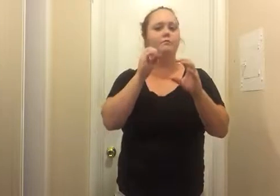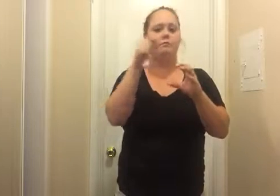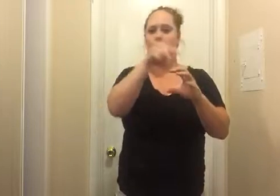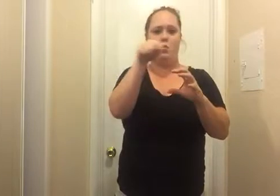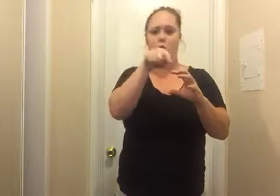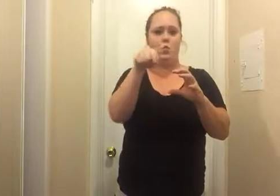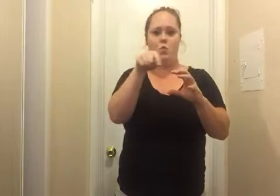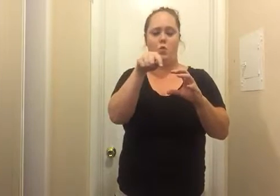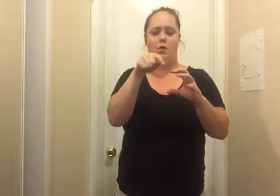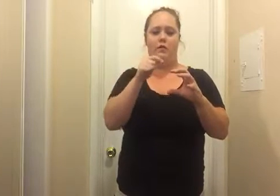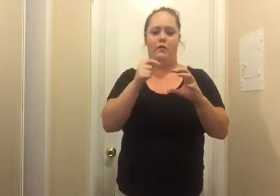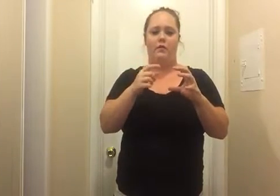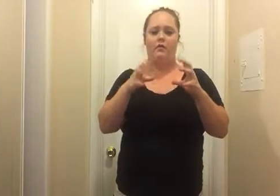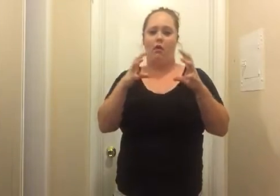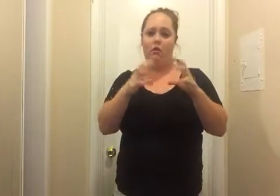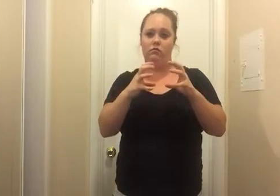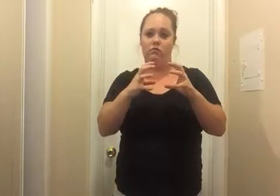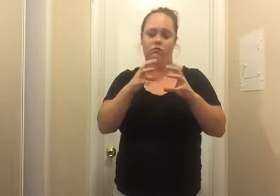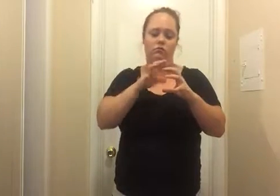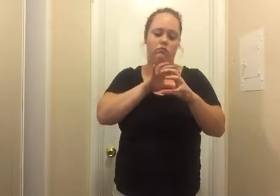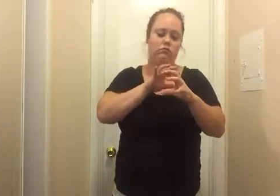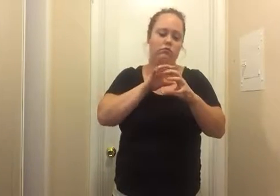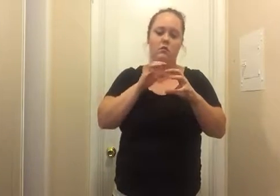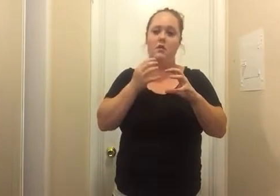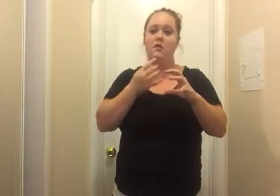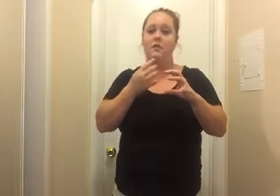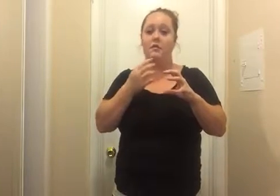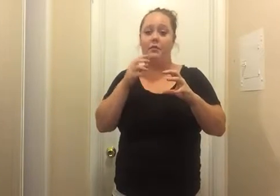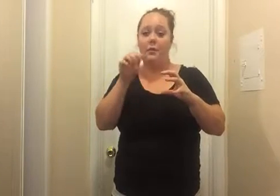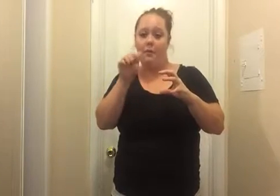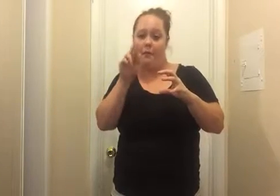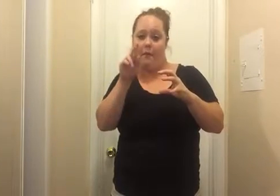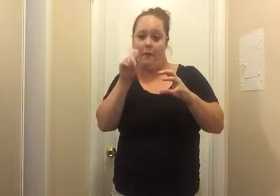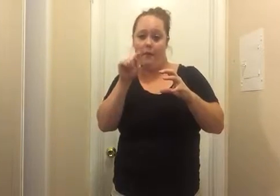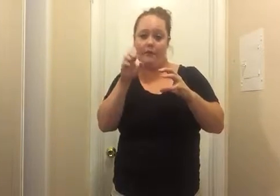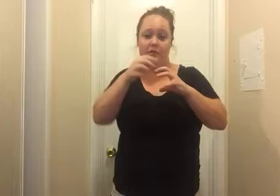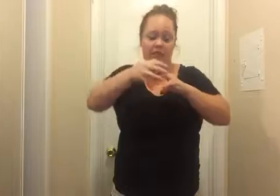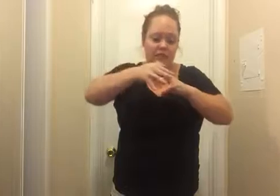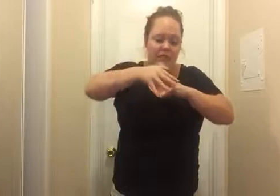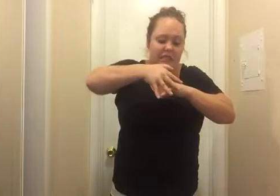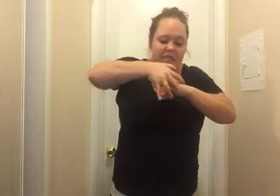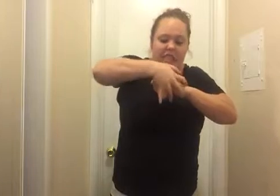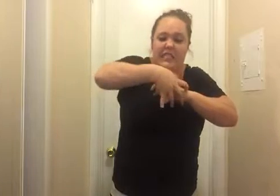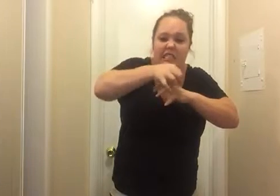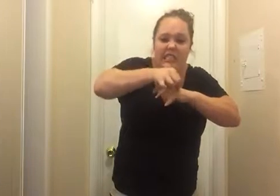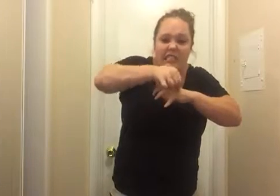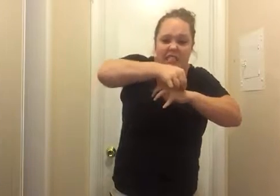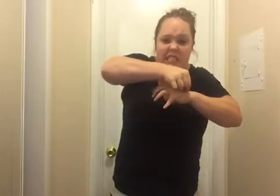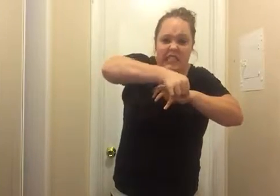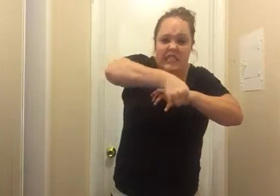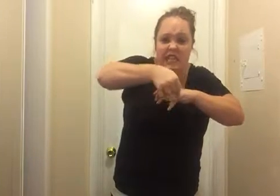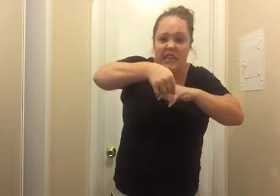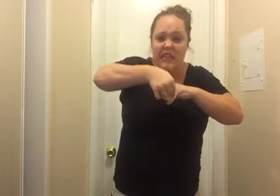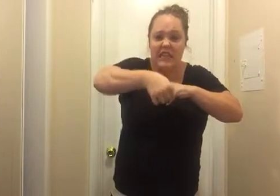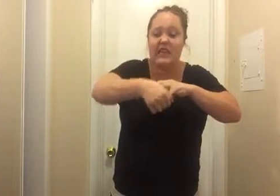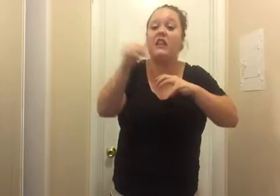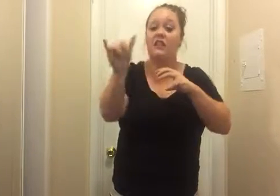the actual muscles of the heart. Remember, the heart is made up of muscles. It needs blood itself to do the pumping. It needs oxygen